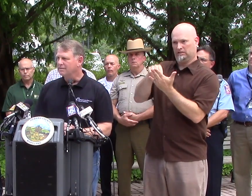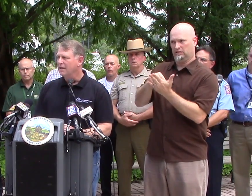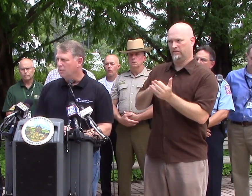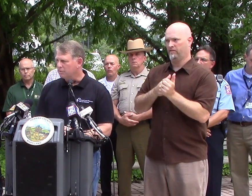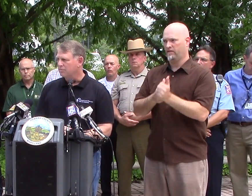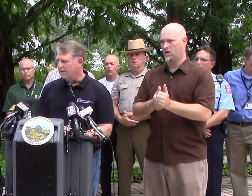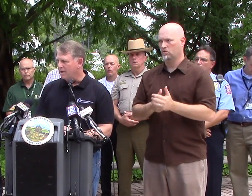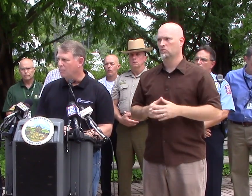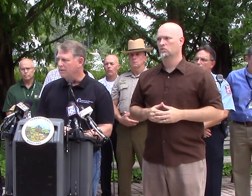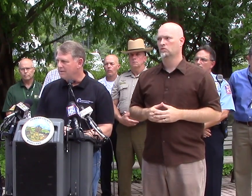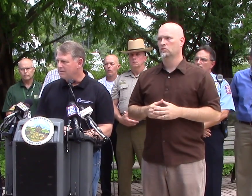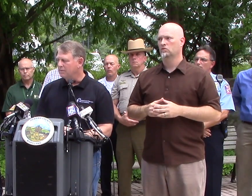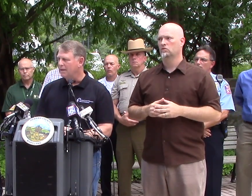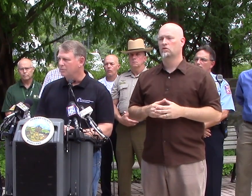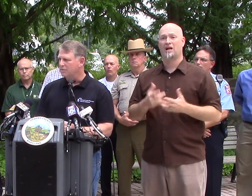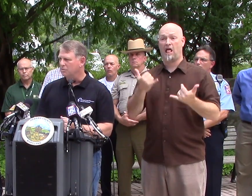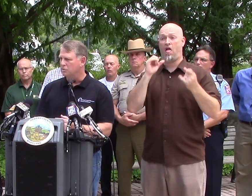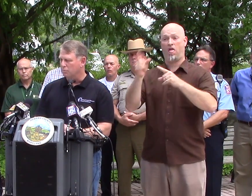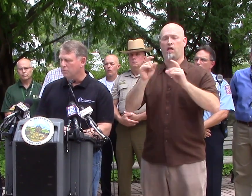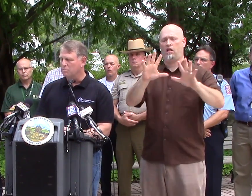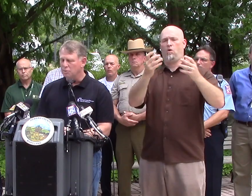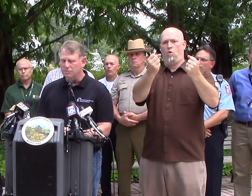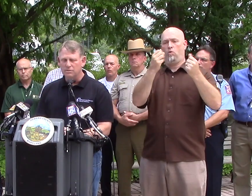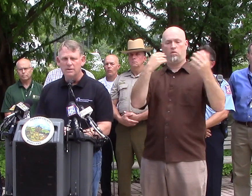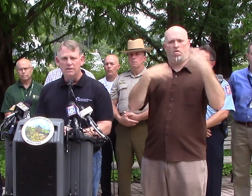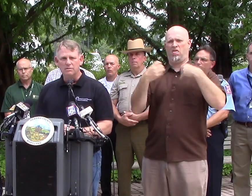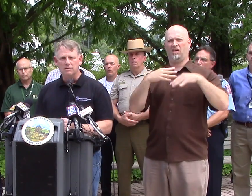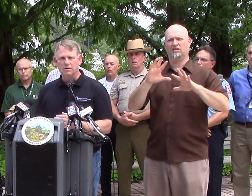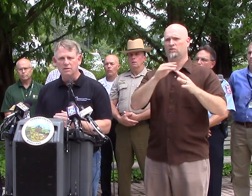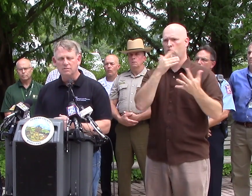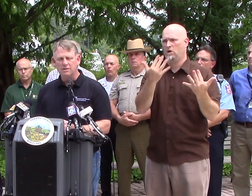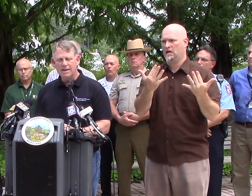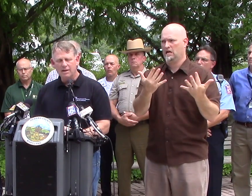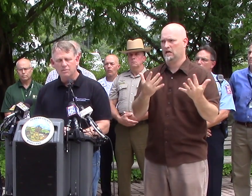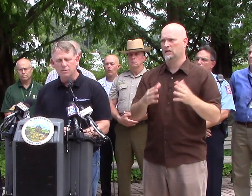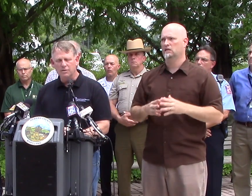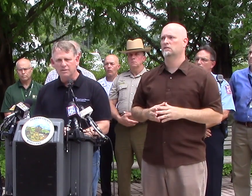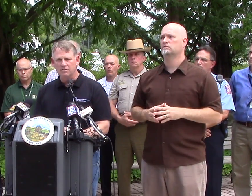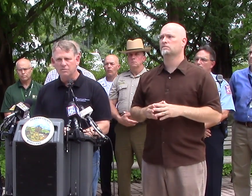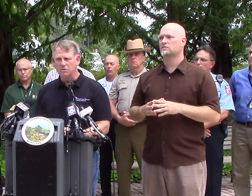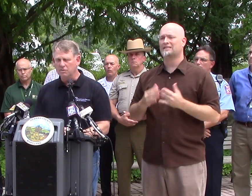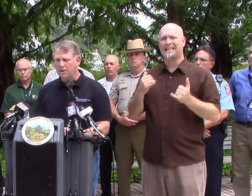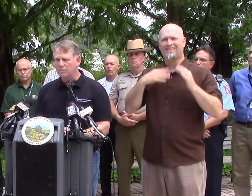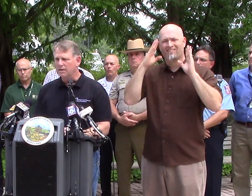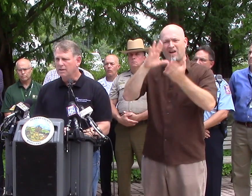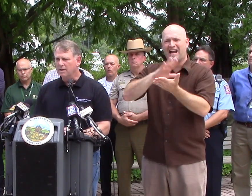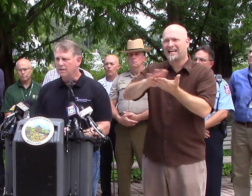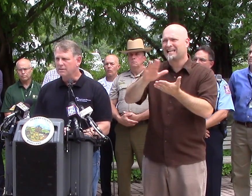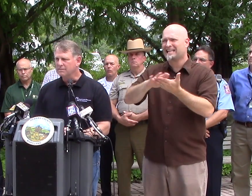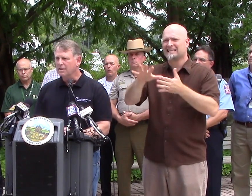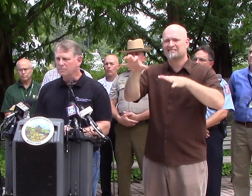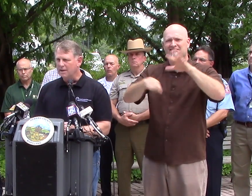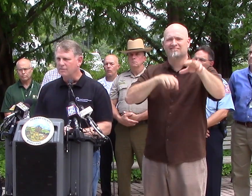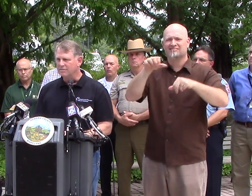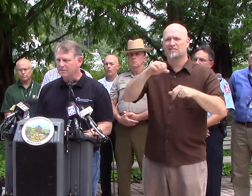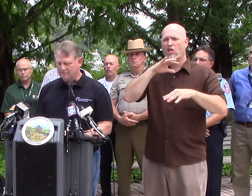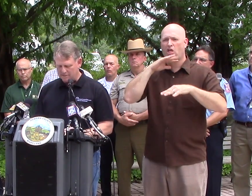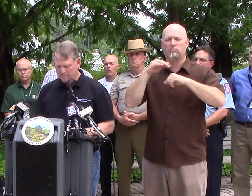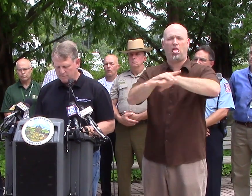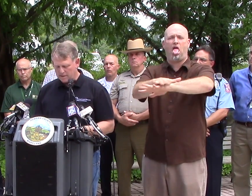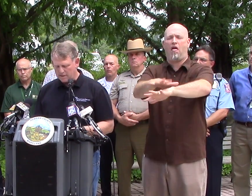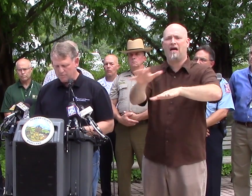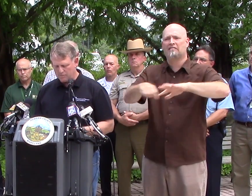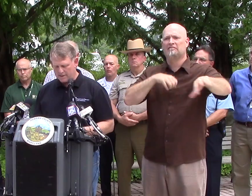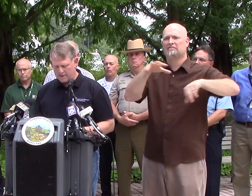It doesn't help us right now. We need to be able to do the debris removal, to check out the buildings, secure them. It doesn't help to have